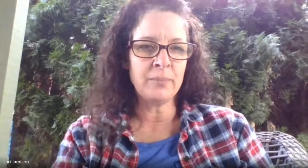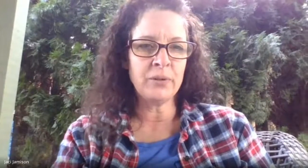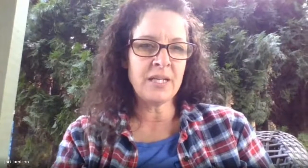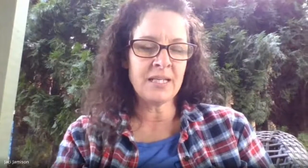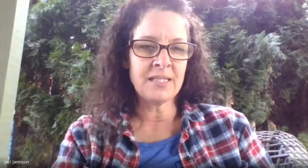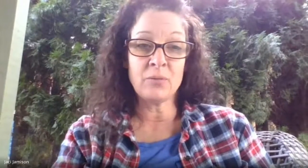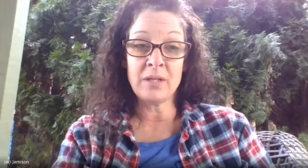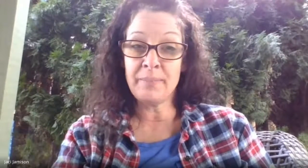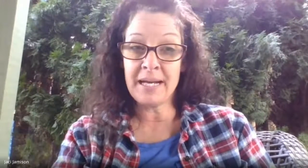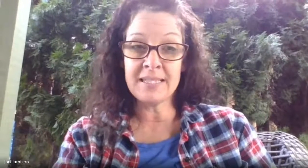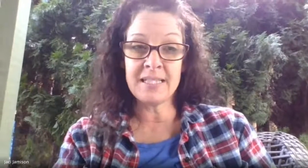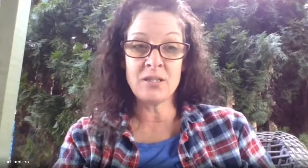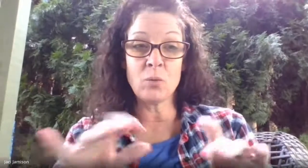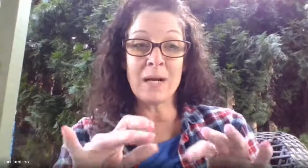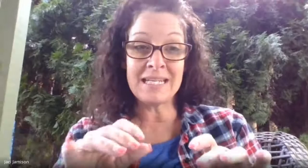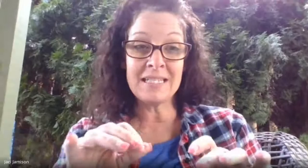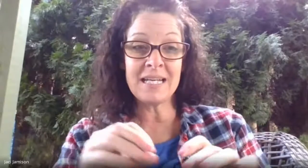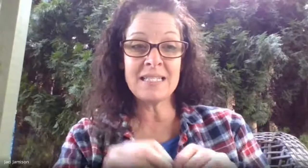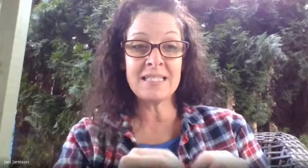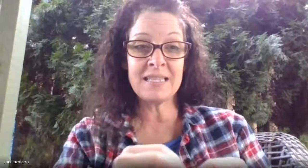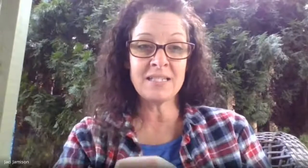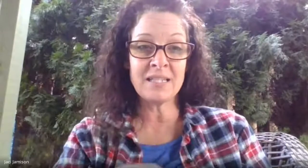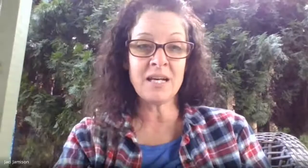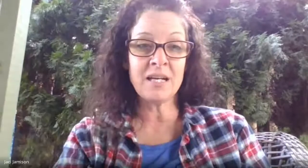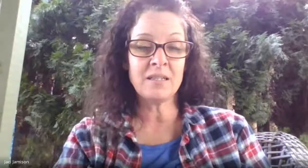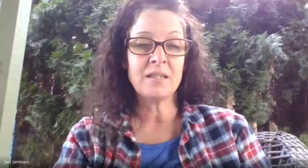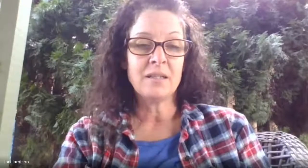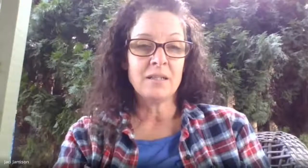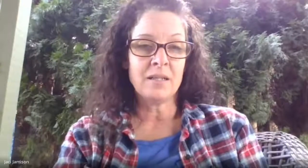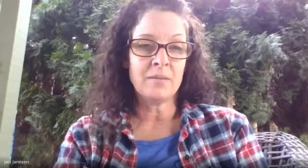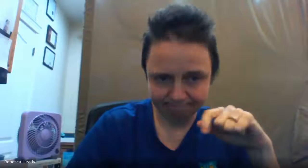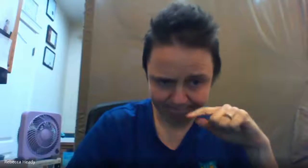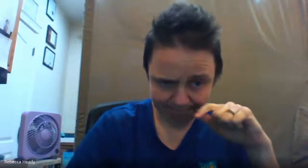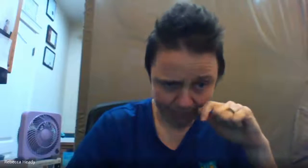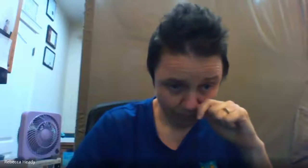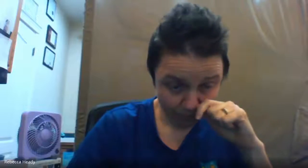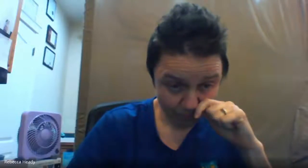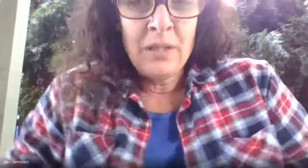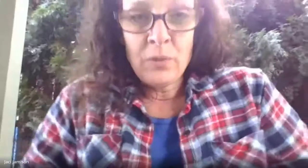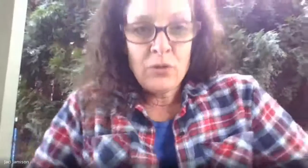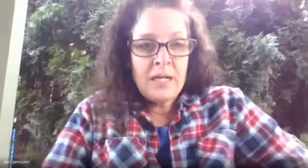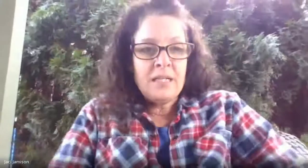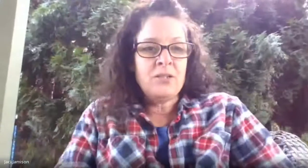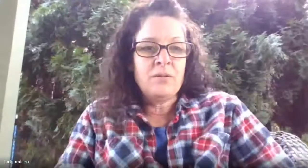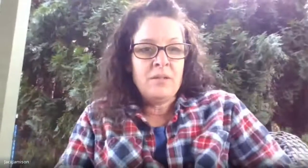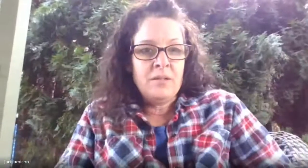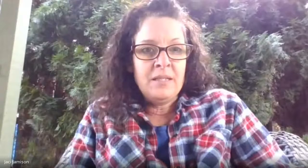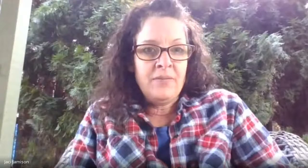learning ASL were not passing their writing tests and things like that. Mhm. So they were trying to give them